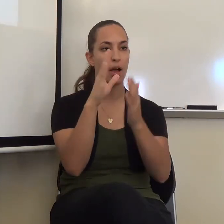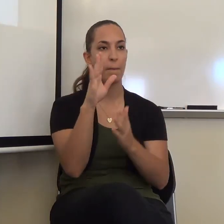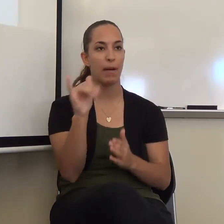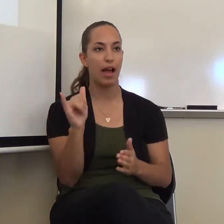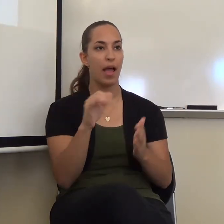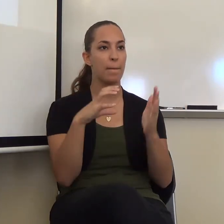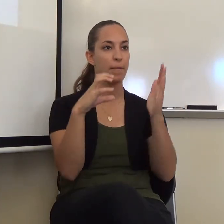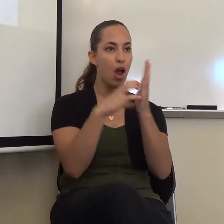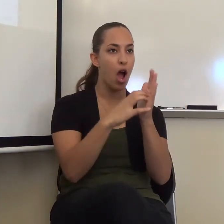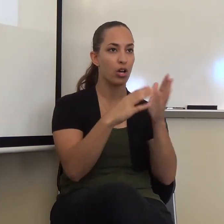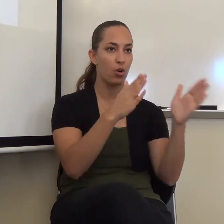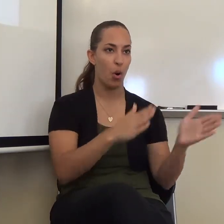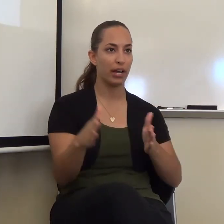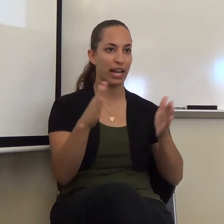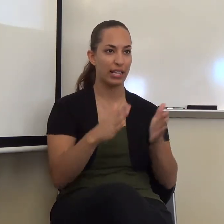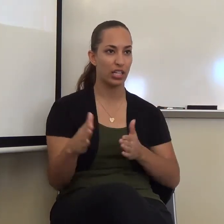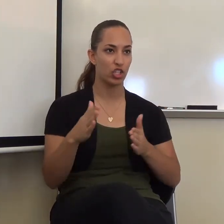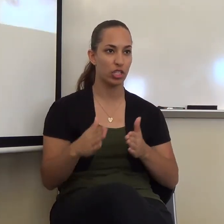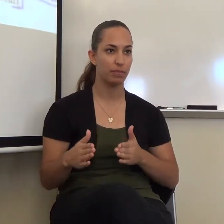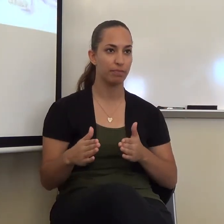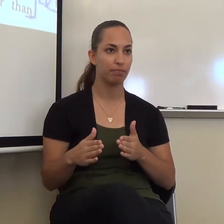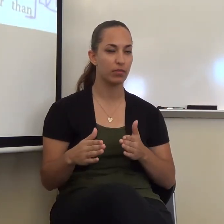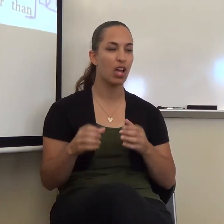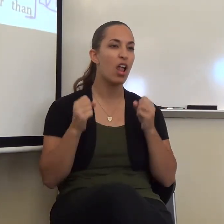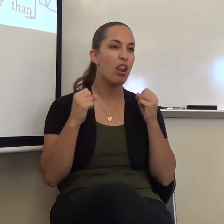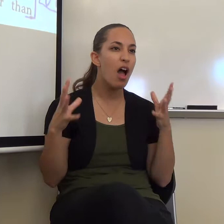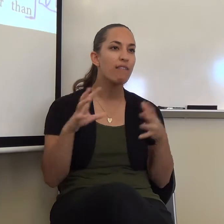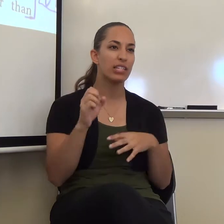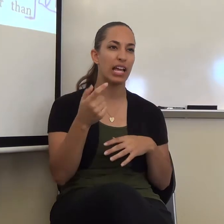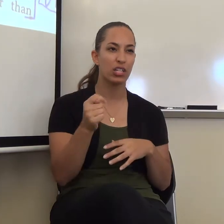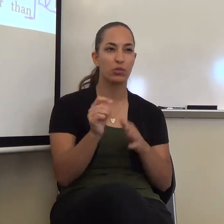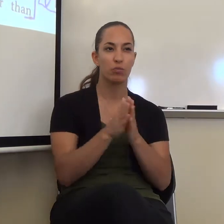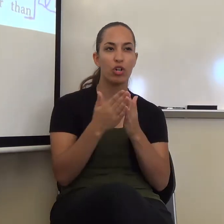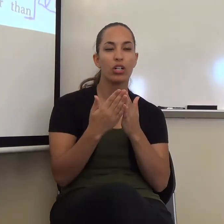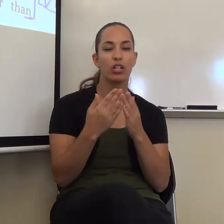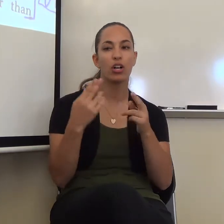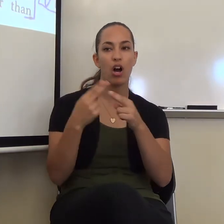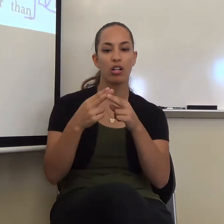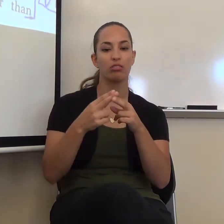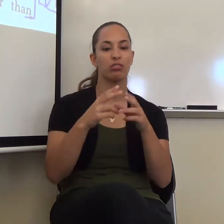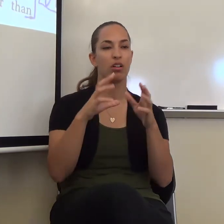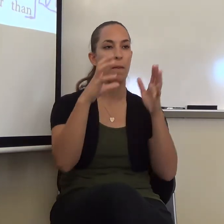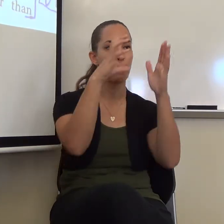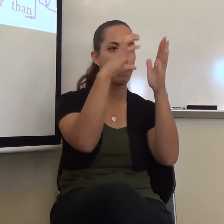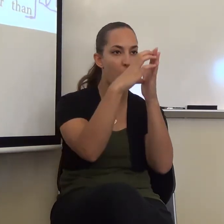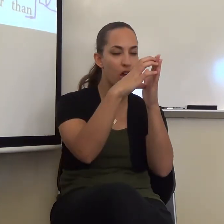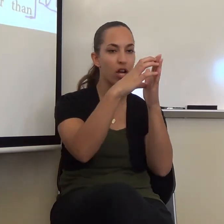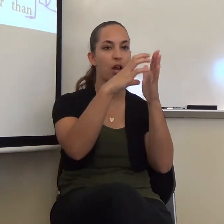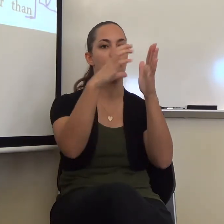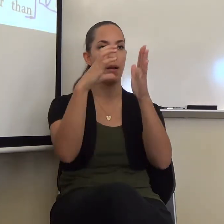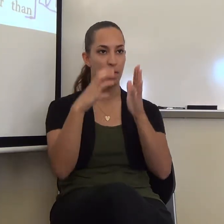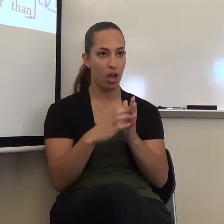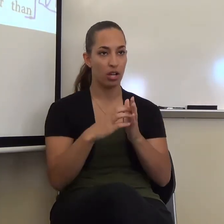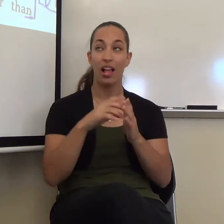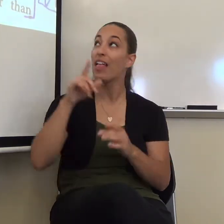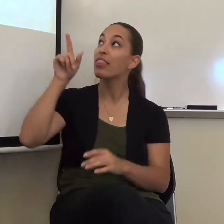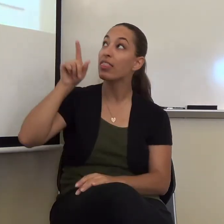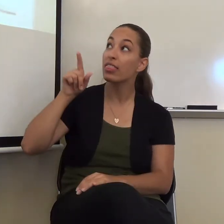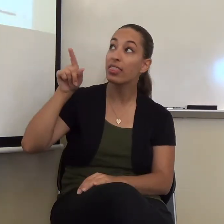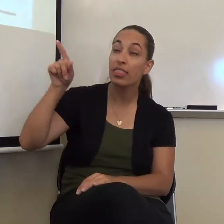Anybody recognize that? A lot of textbooks call that, and this is called point by point. So